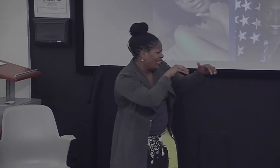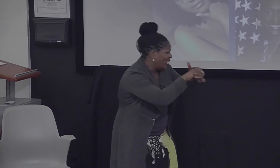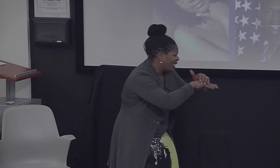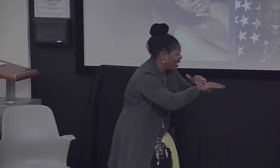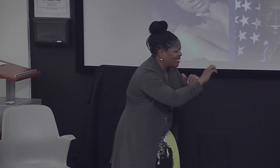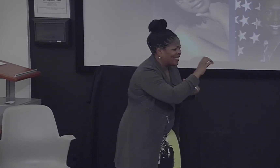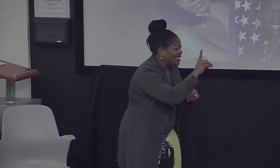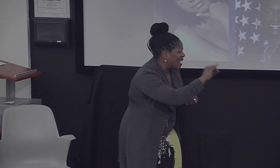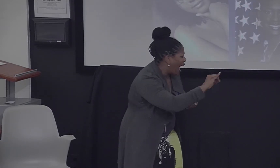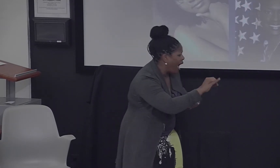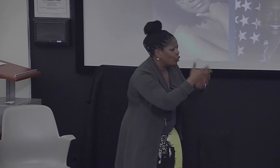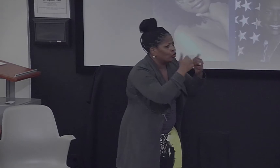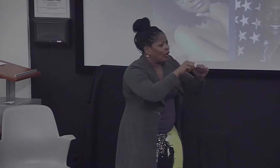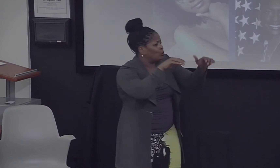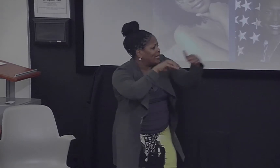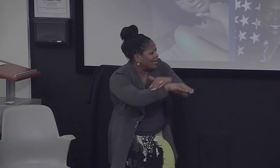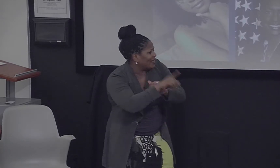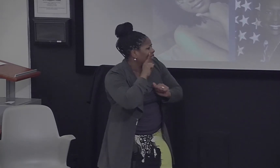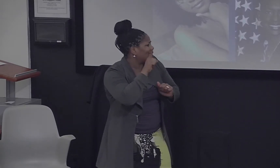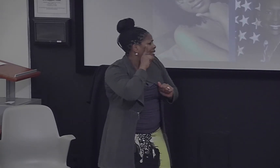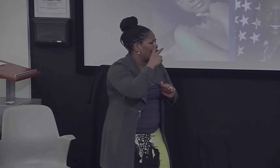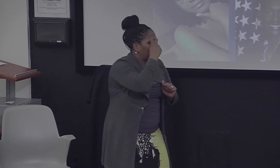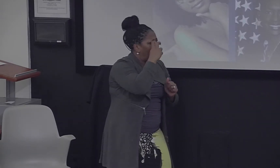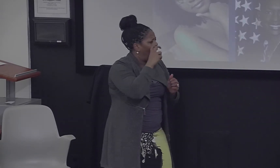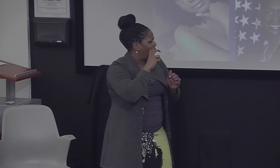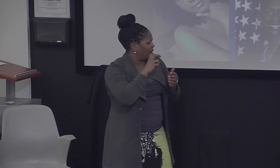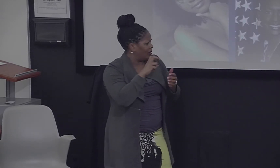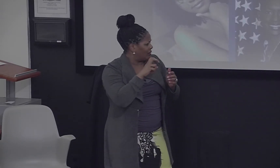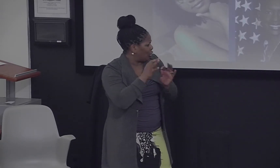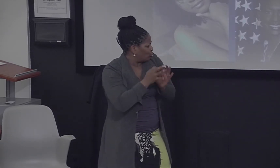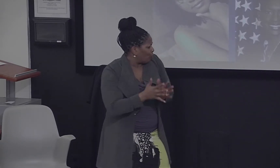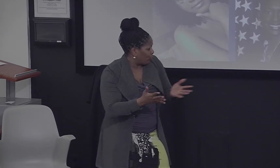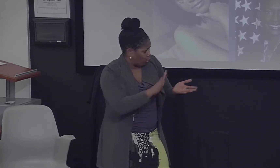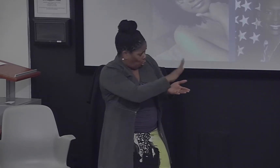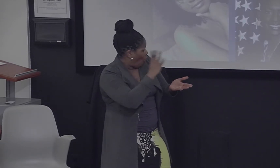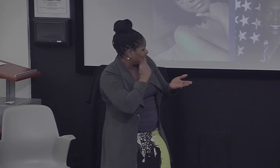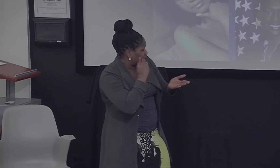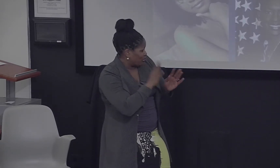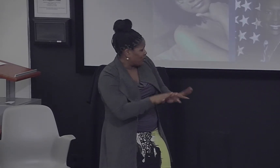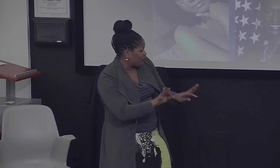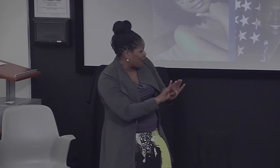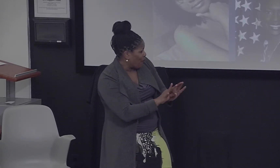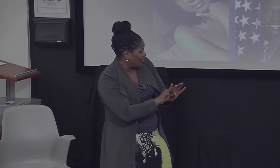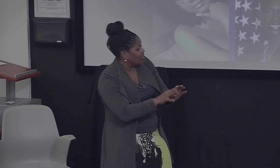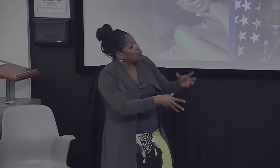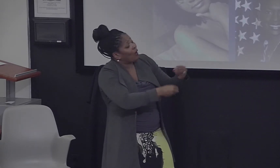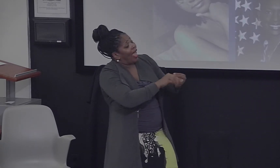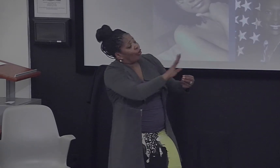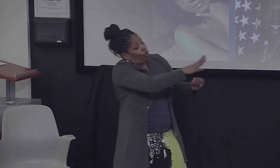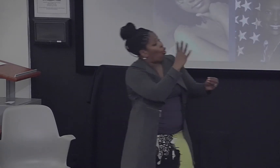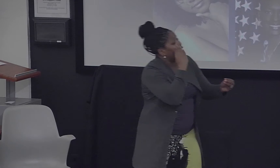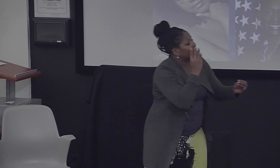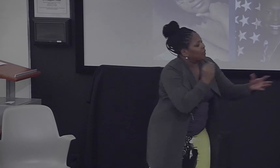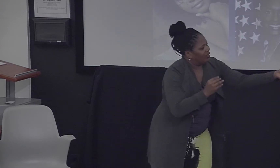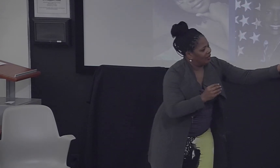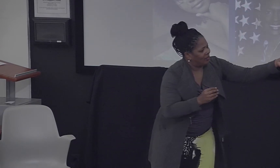your experience? And you start with institutional ethnography, getting in this conversation from your own experience and talking with